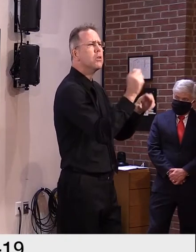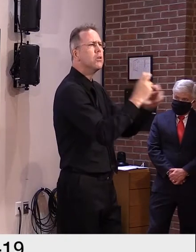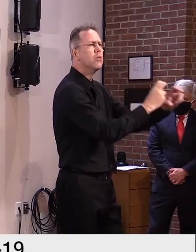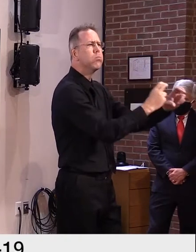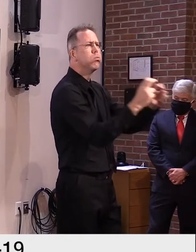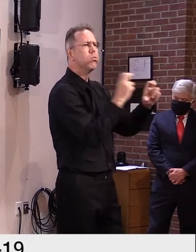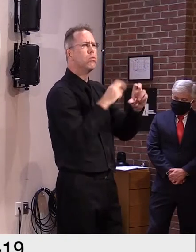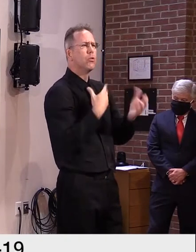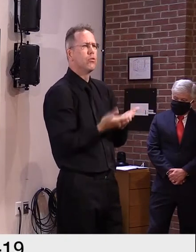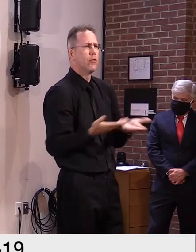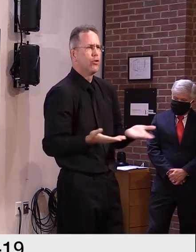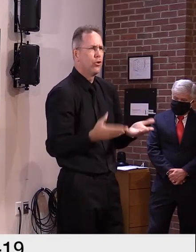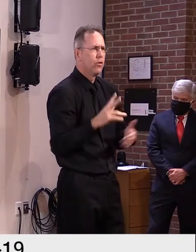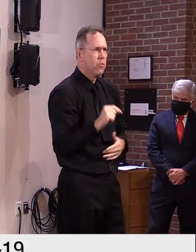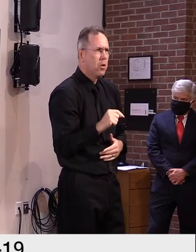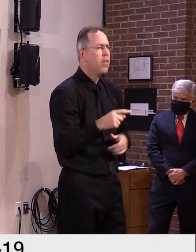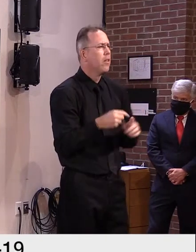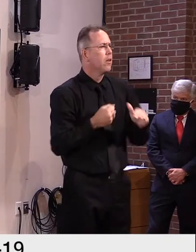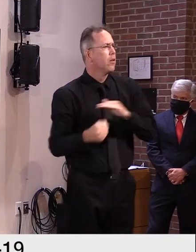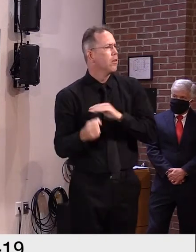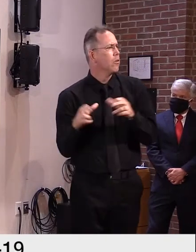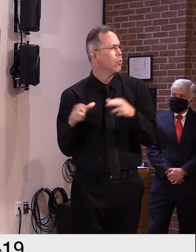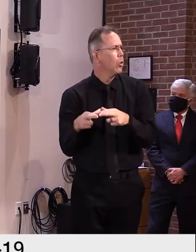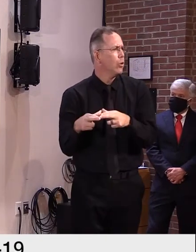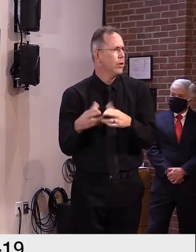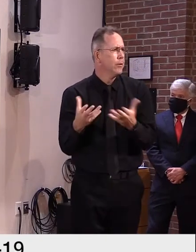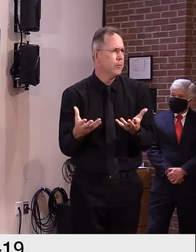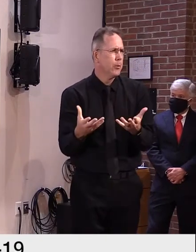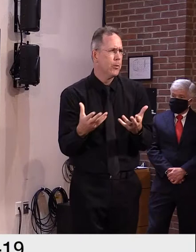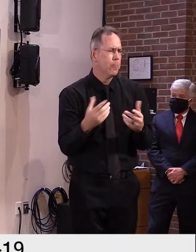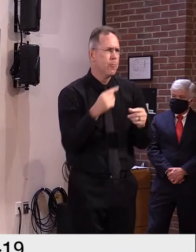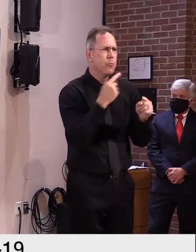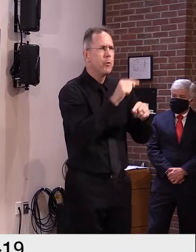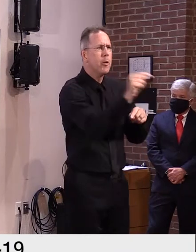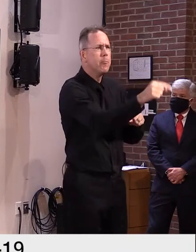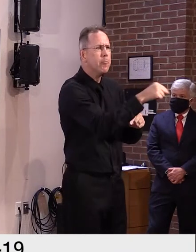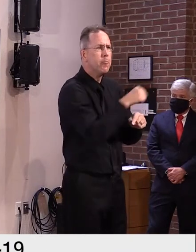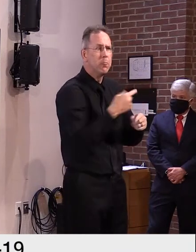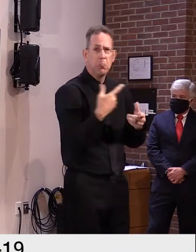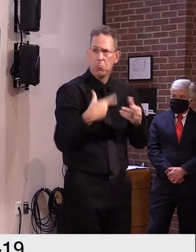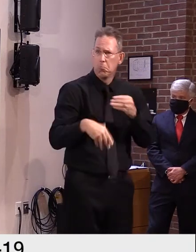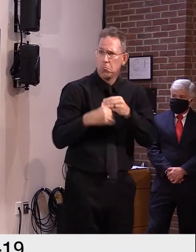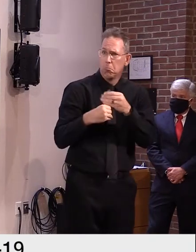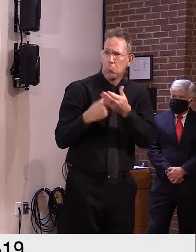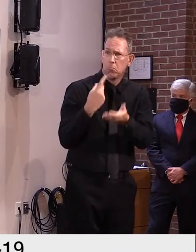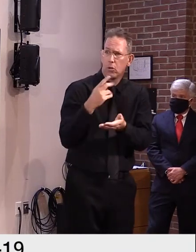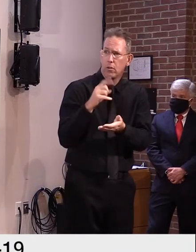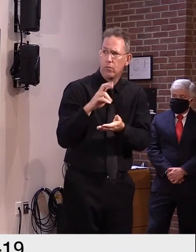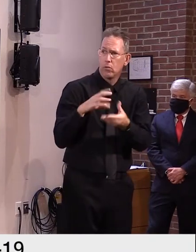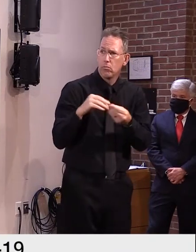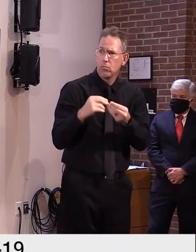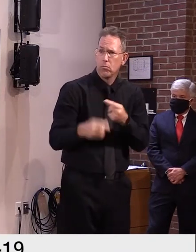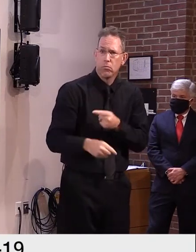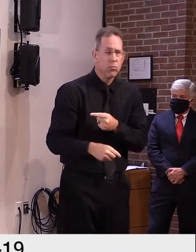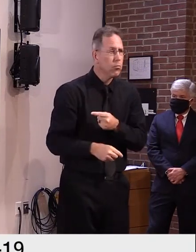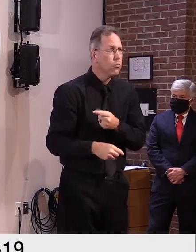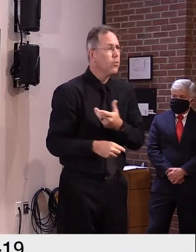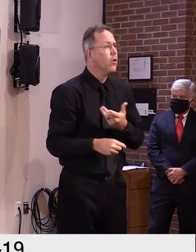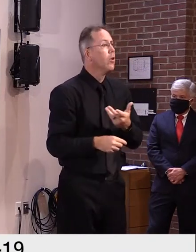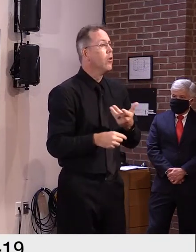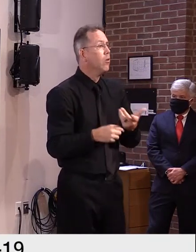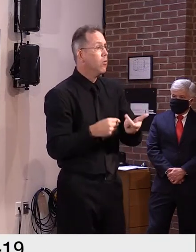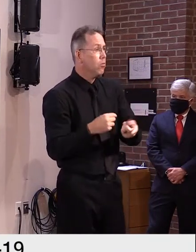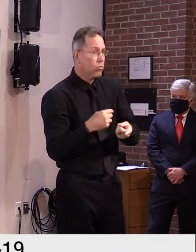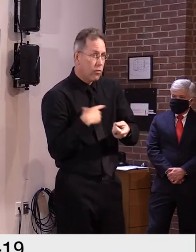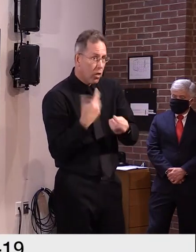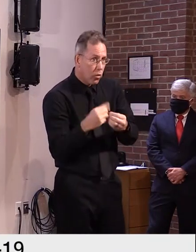adhering to the guidance that we put into place. But Dr. Levine, anything else to offer? Do you have another question for Dr.